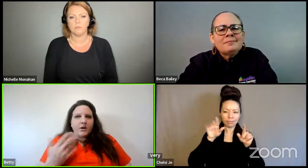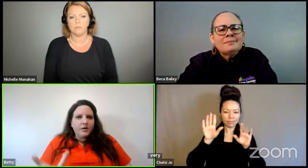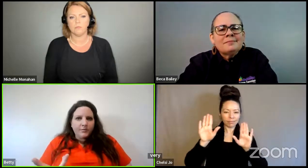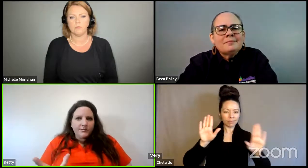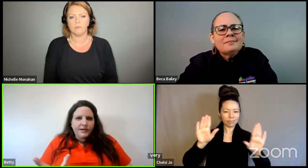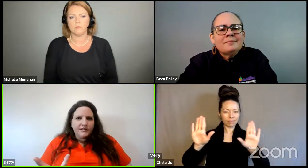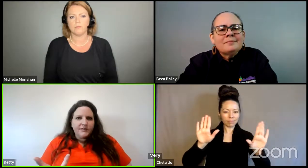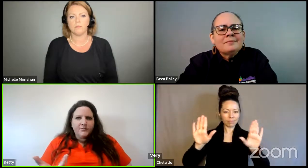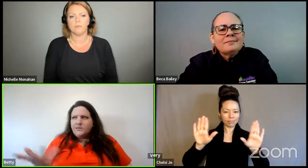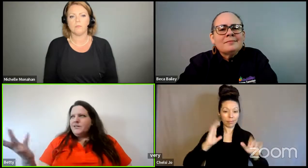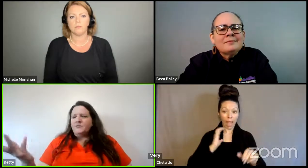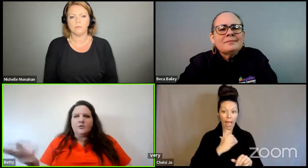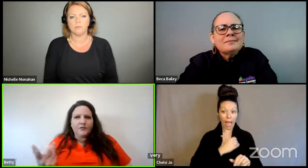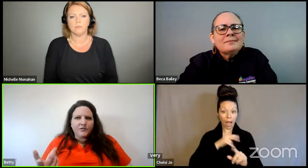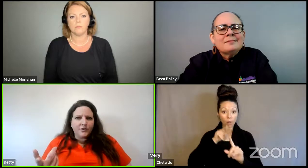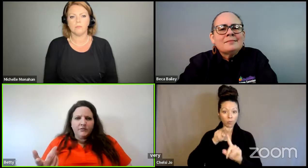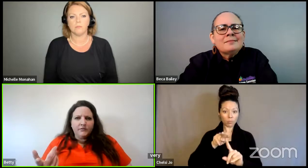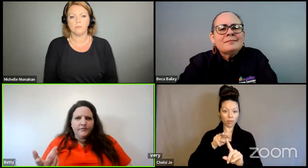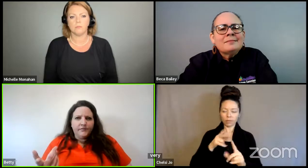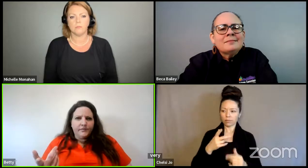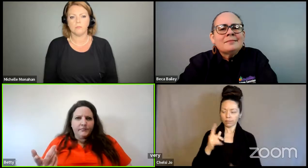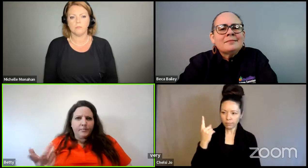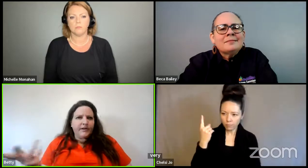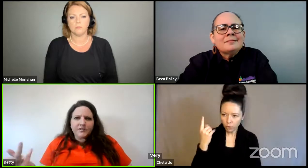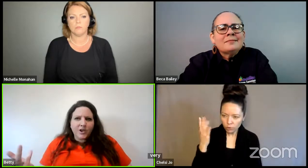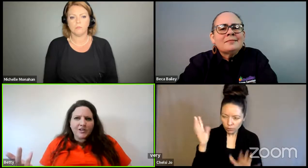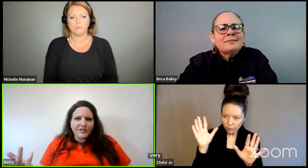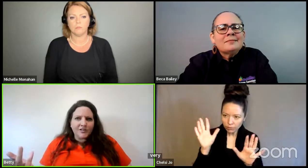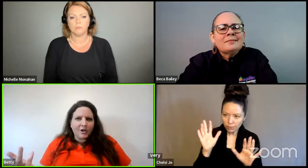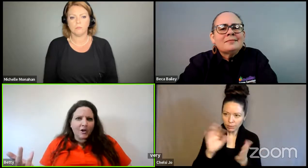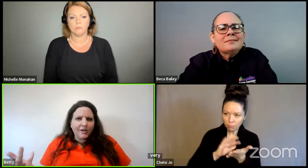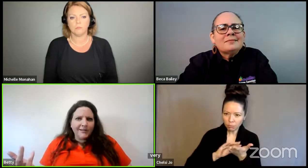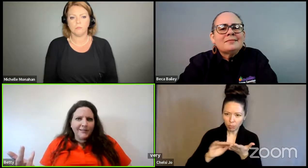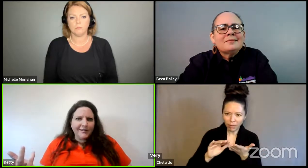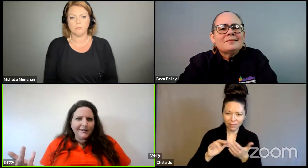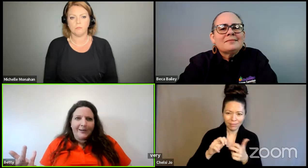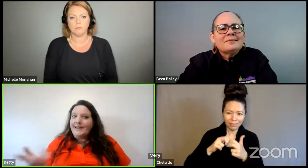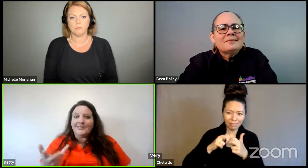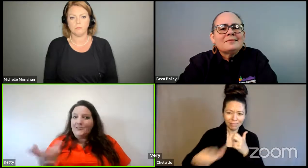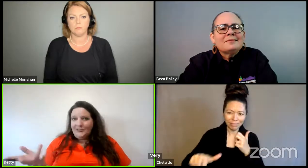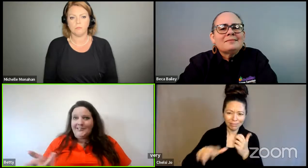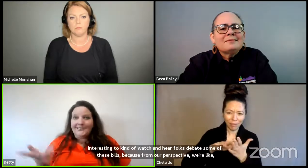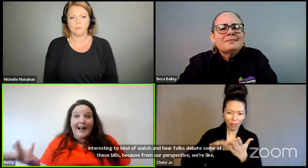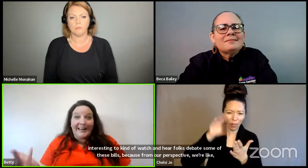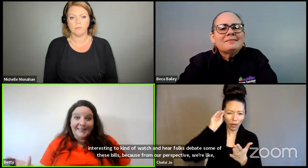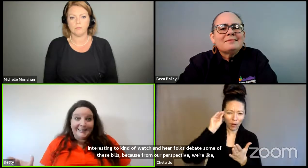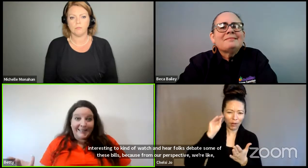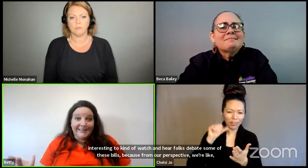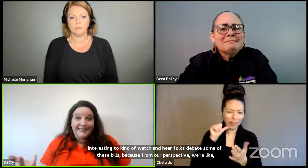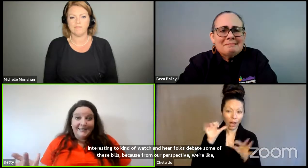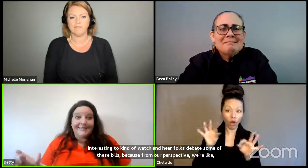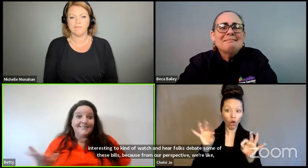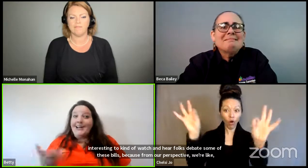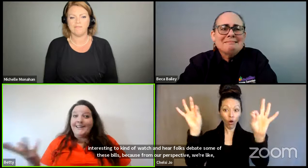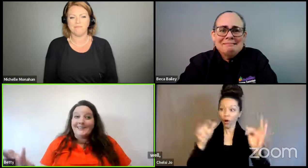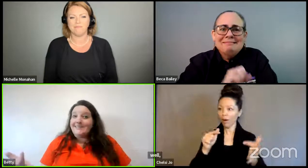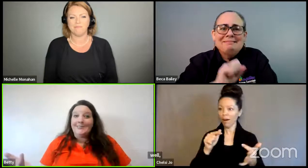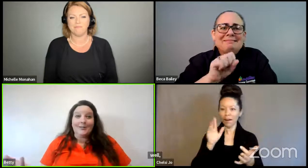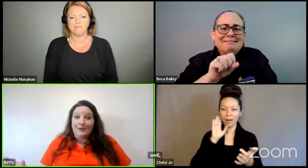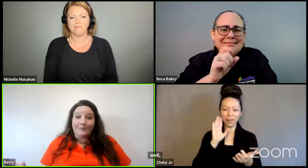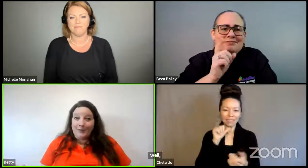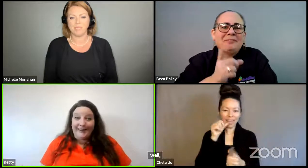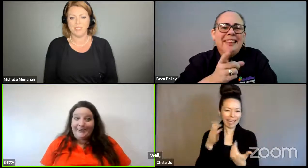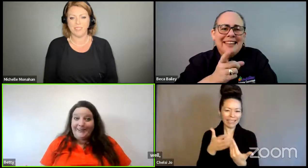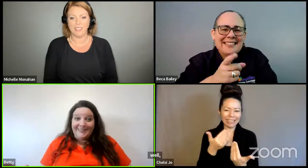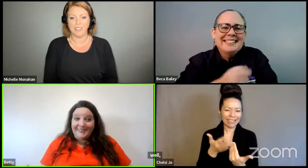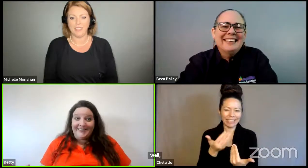because from our perspective, we're like, well, first of all, braille's hard to learn, right? It's not easy. It is not easy